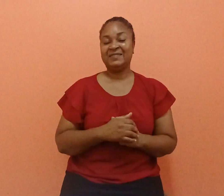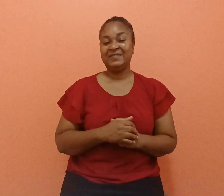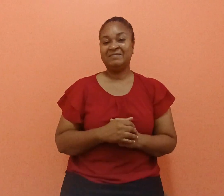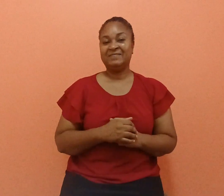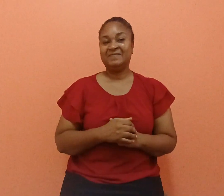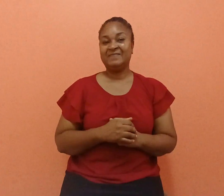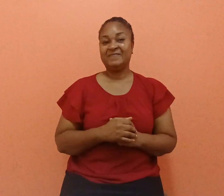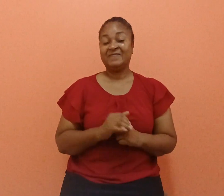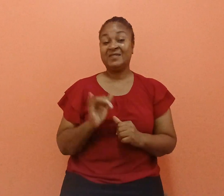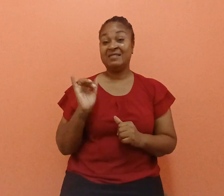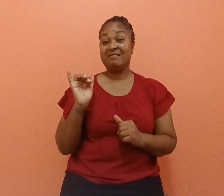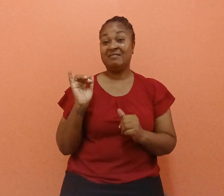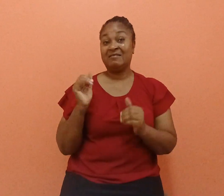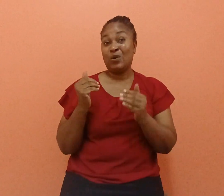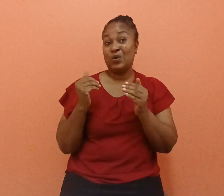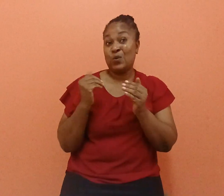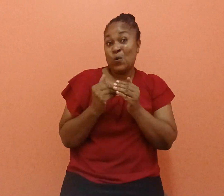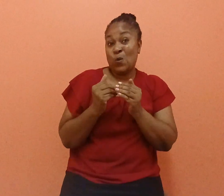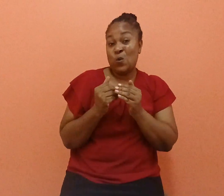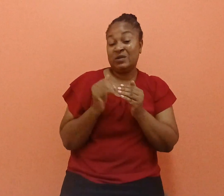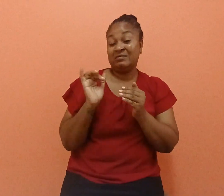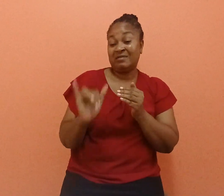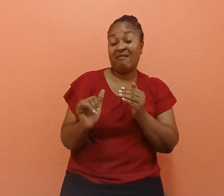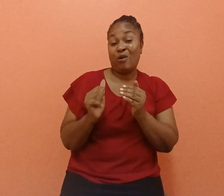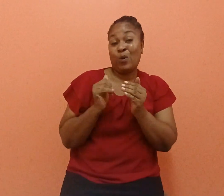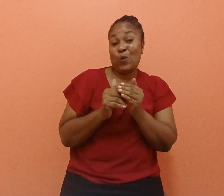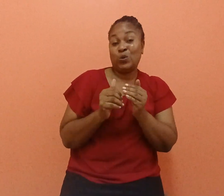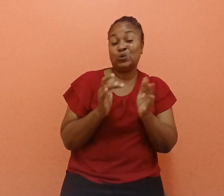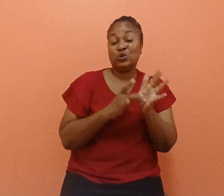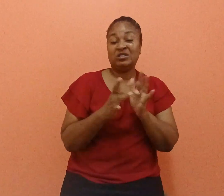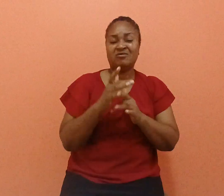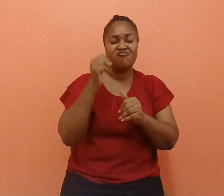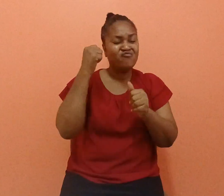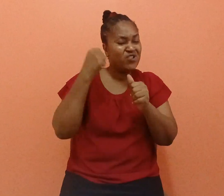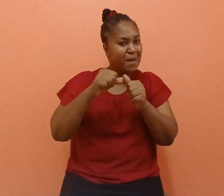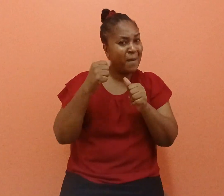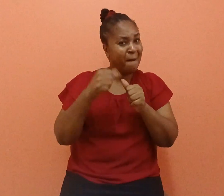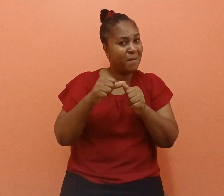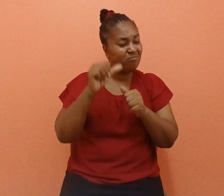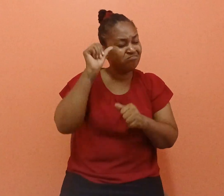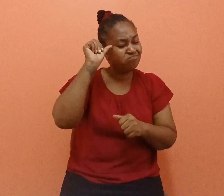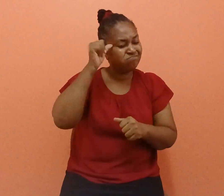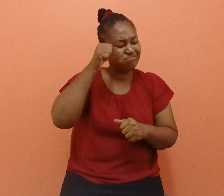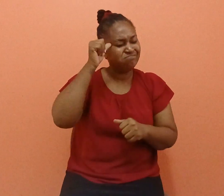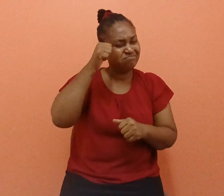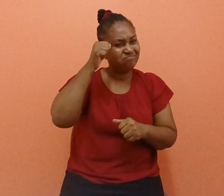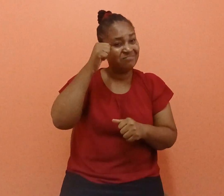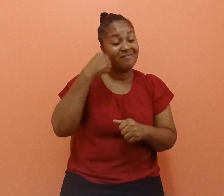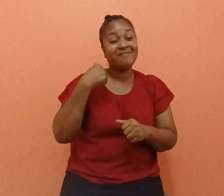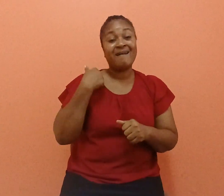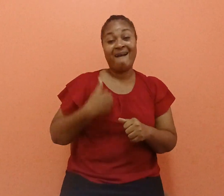Stay close to Jesus and remember, I can hear God loves you